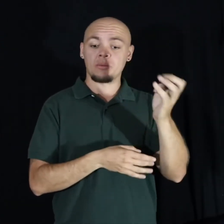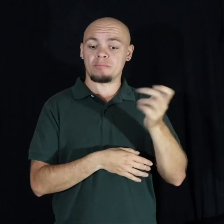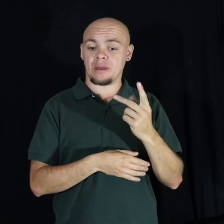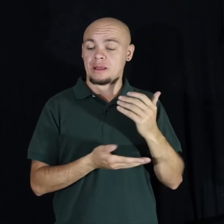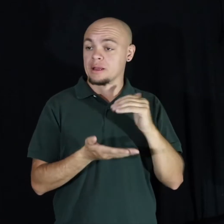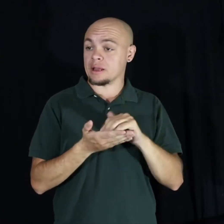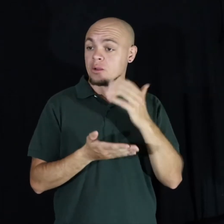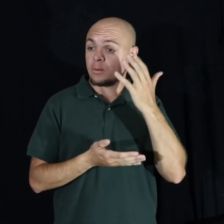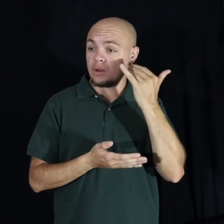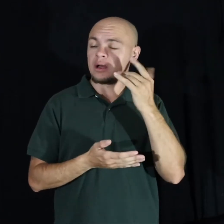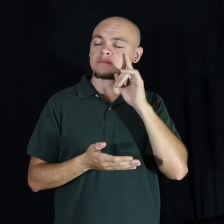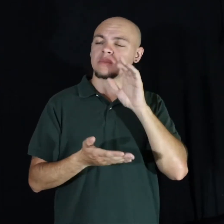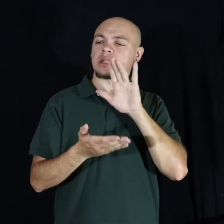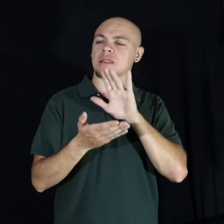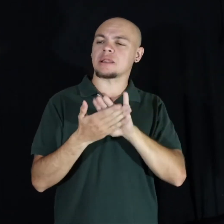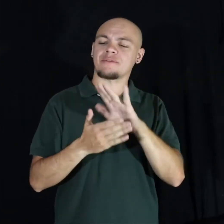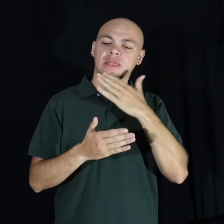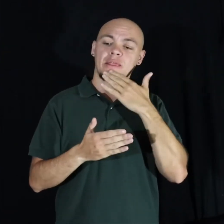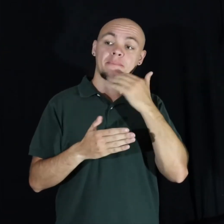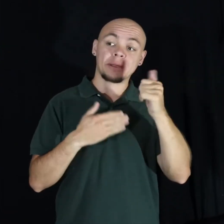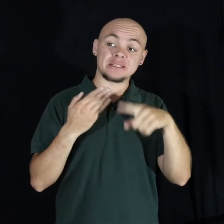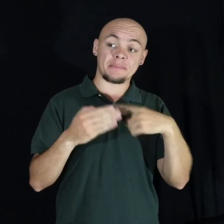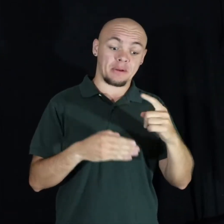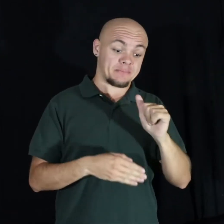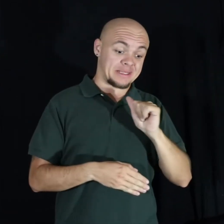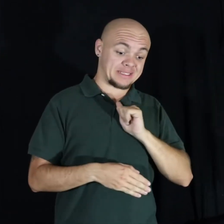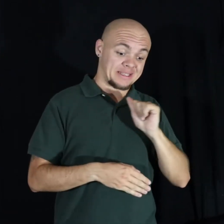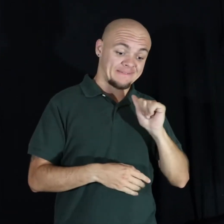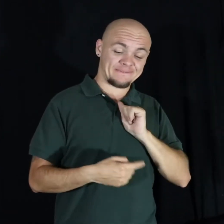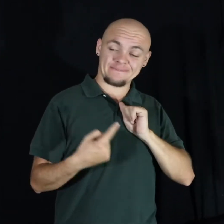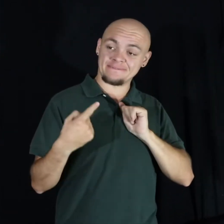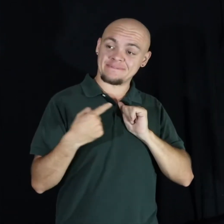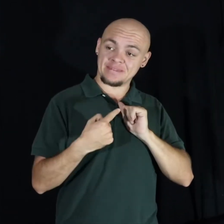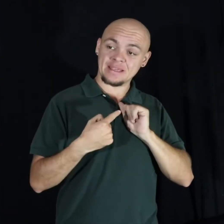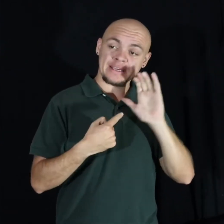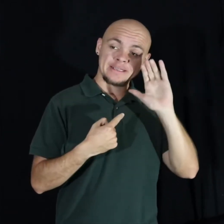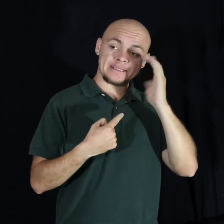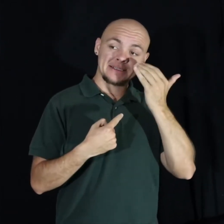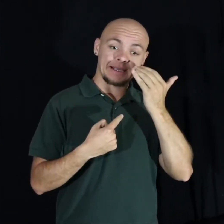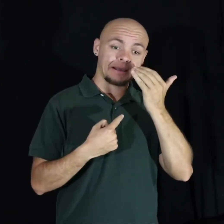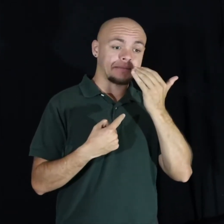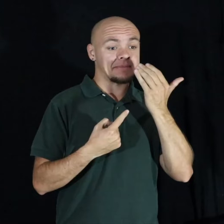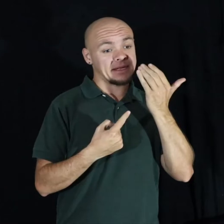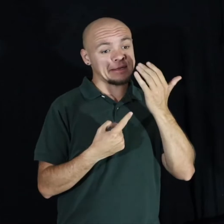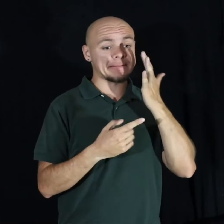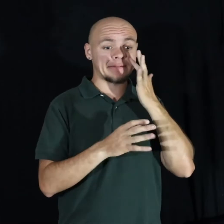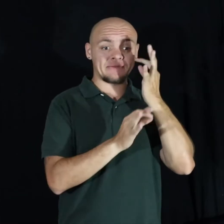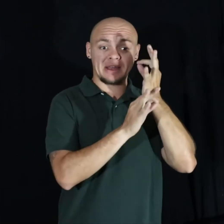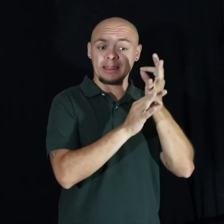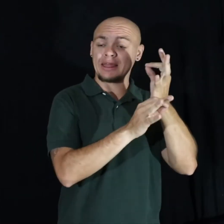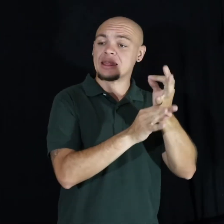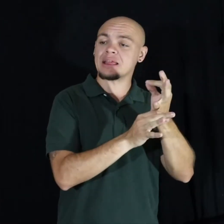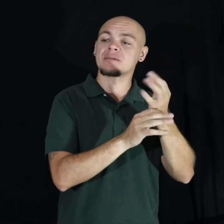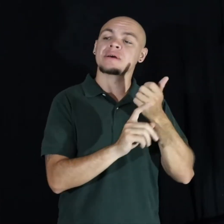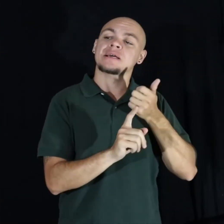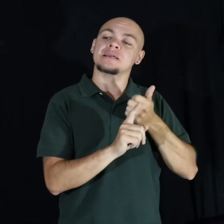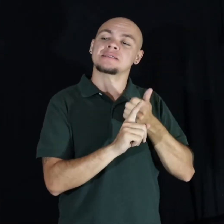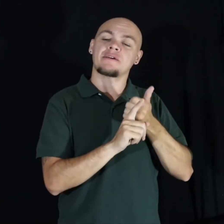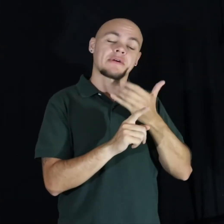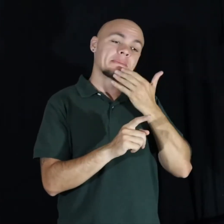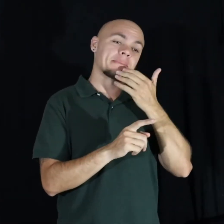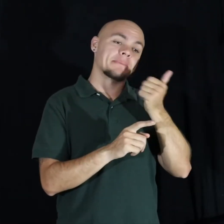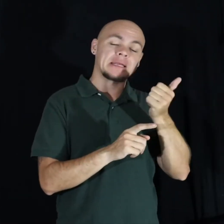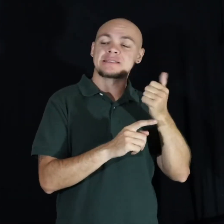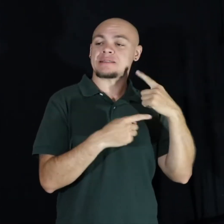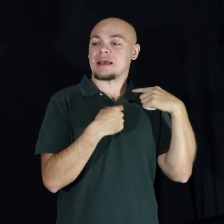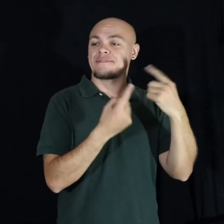Because believing the best about myself may seem like a leap, but it is the best jump I've ever